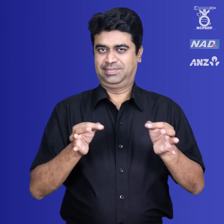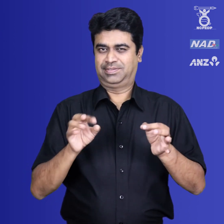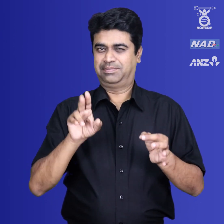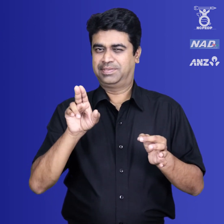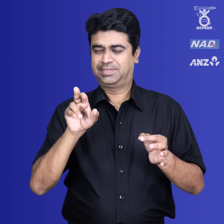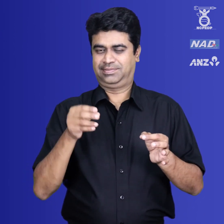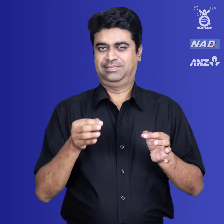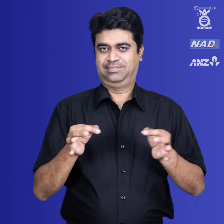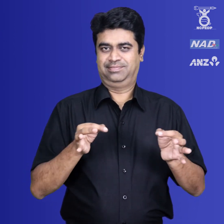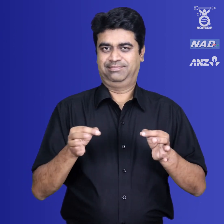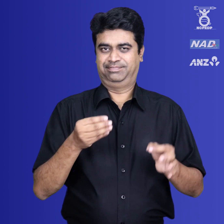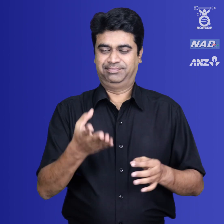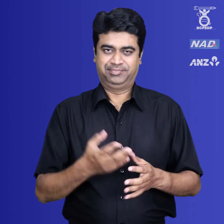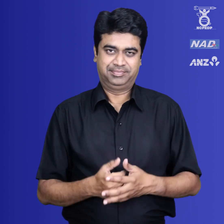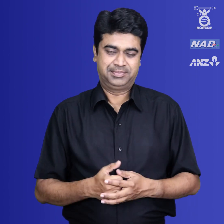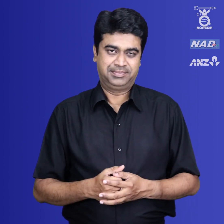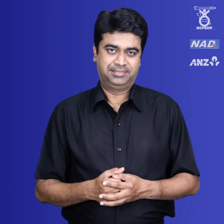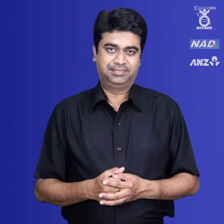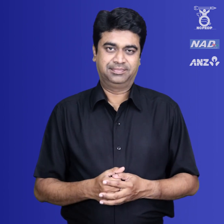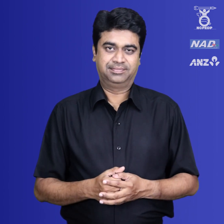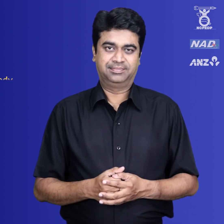Explanation for the purposes of this section.